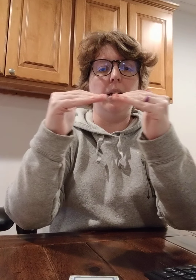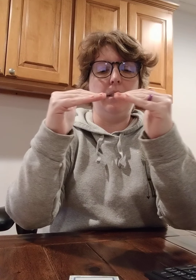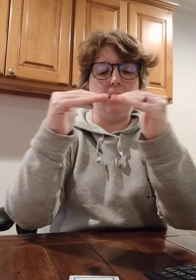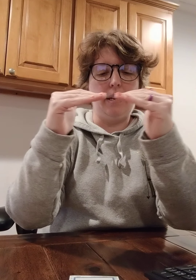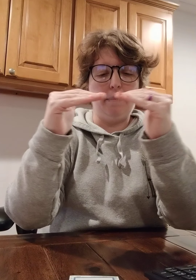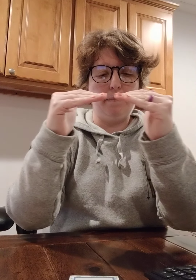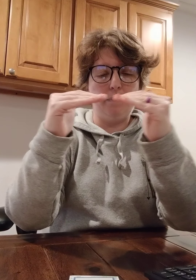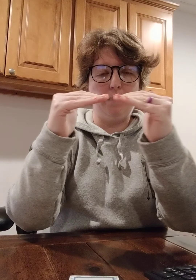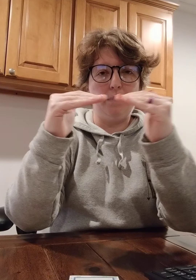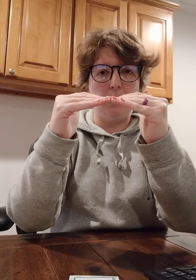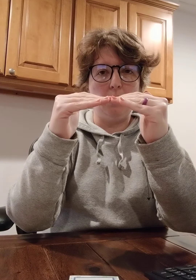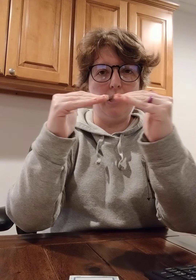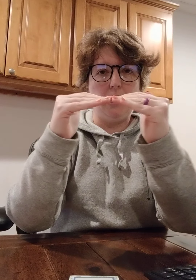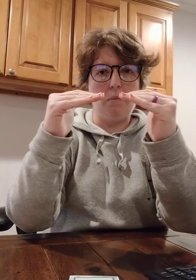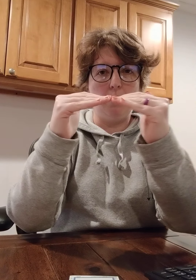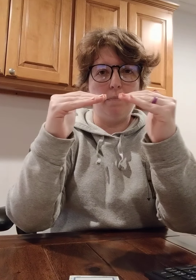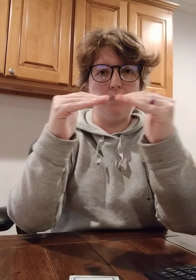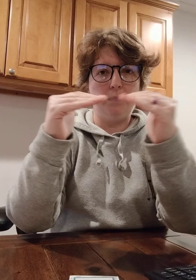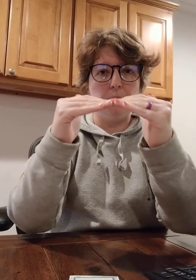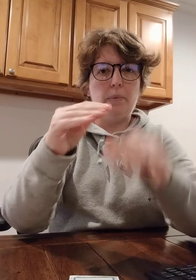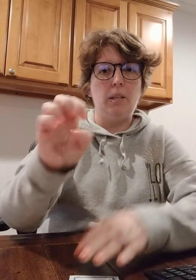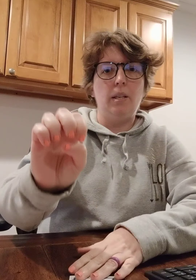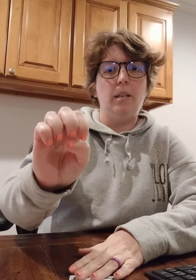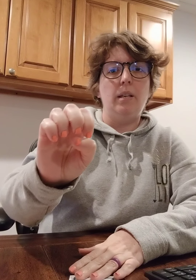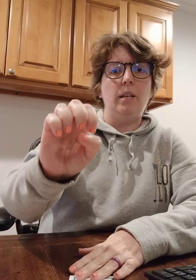at the same, so it's equal.